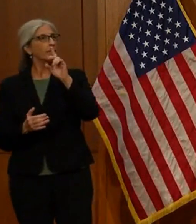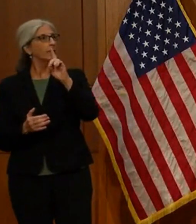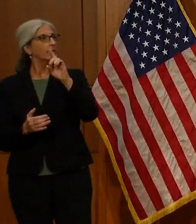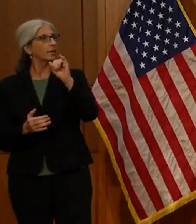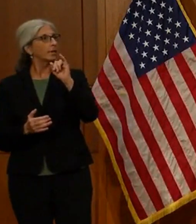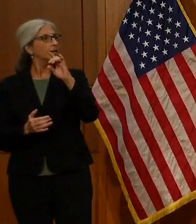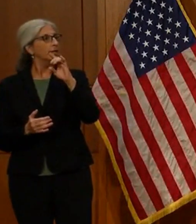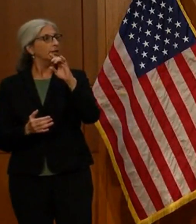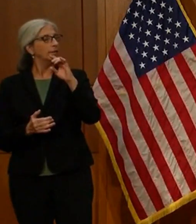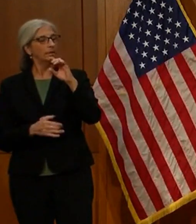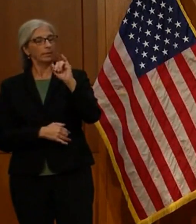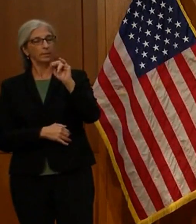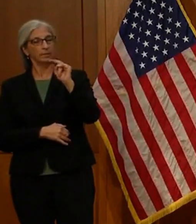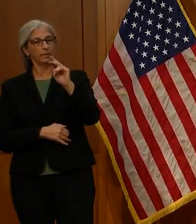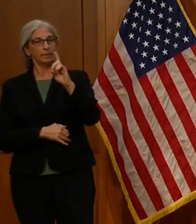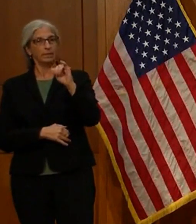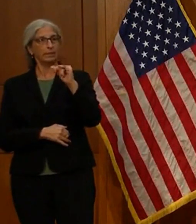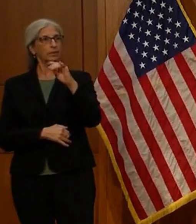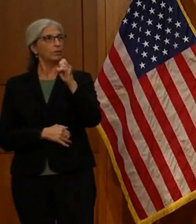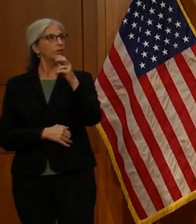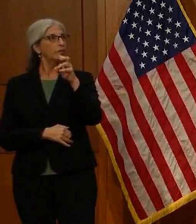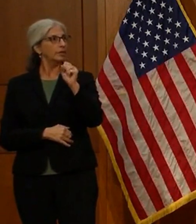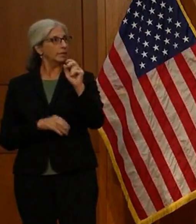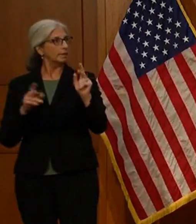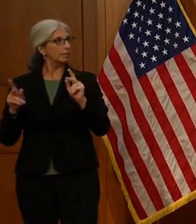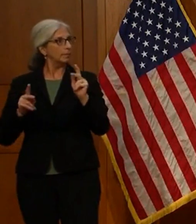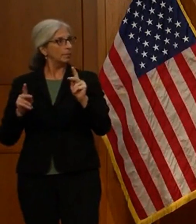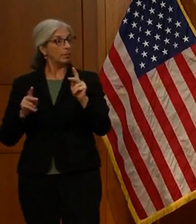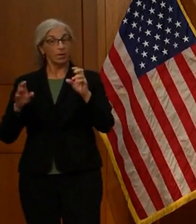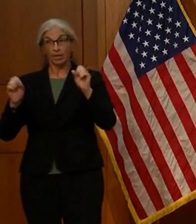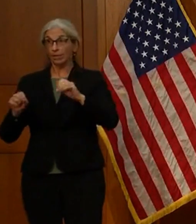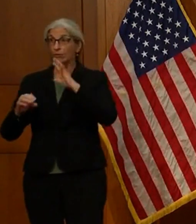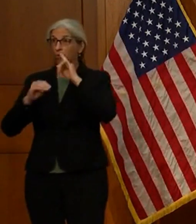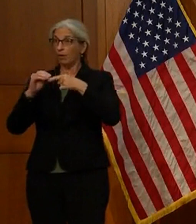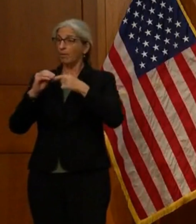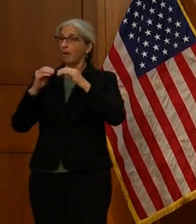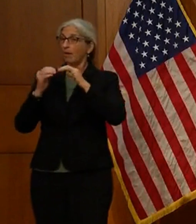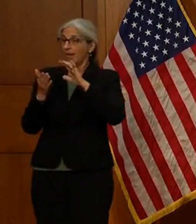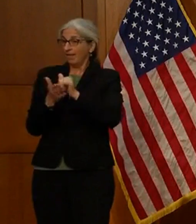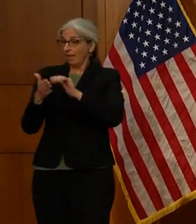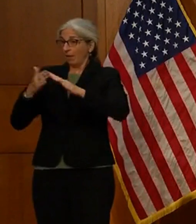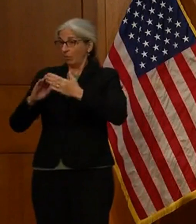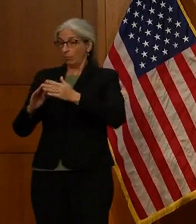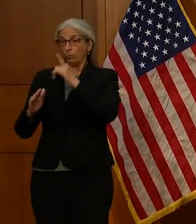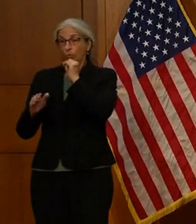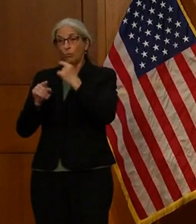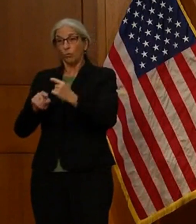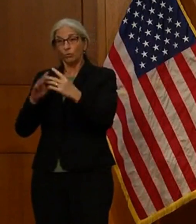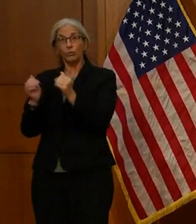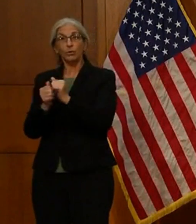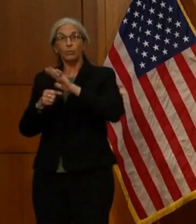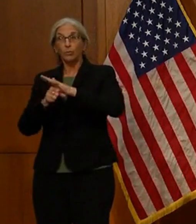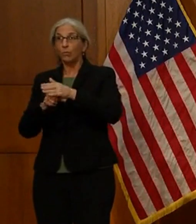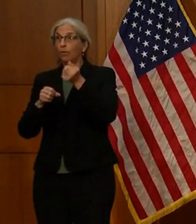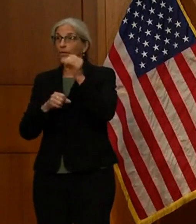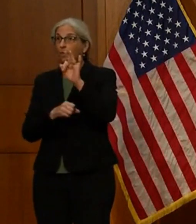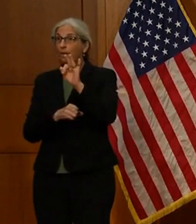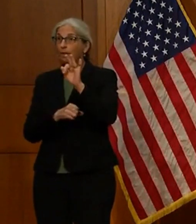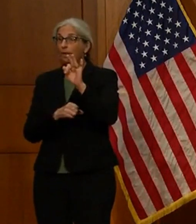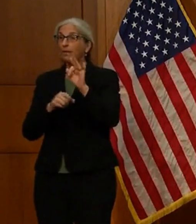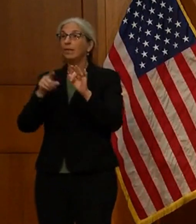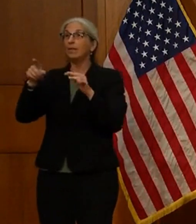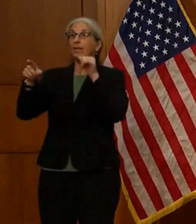work to help that community who are struggling with COVID-19? Yeah, the second part of your question, yesterday